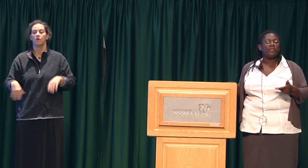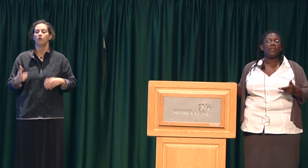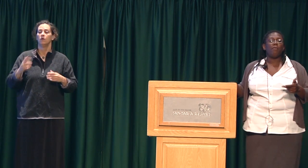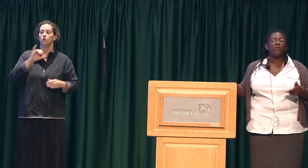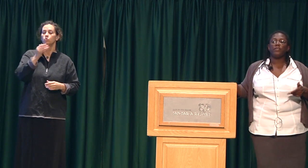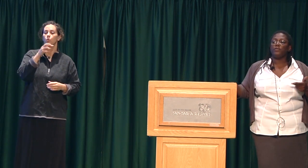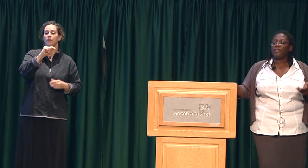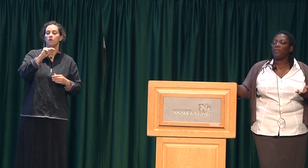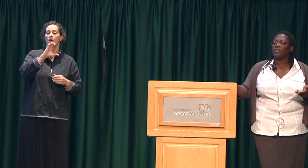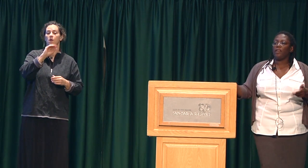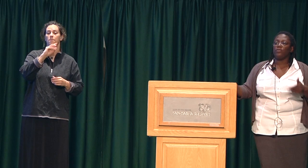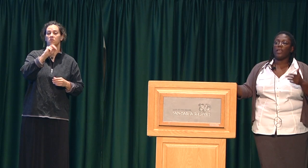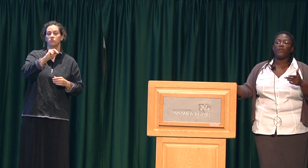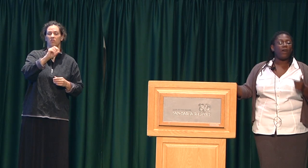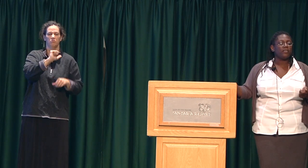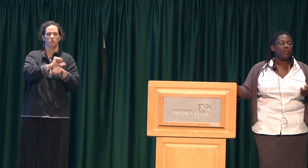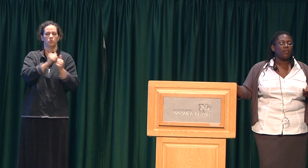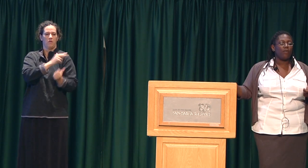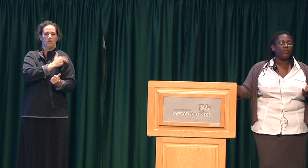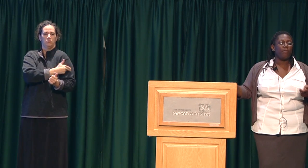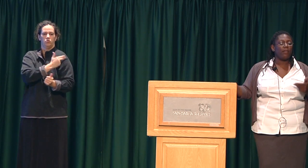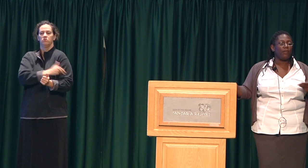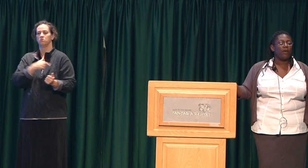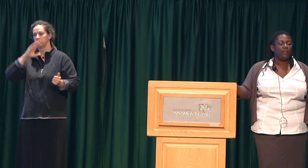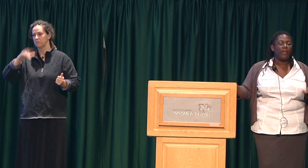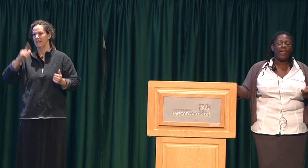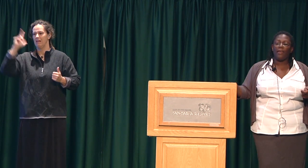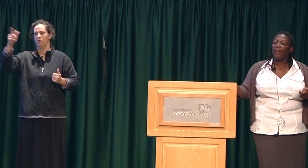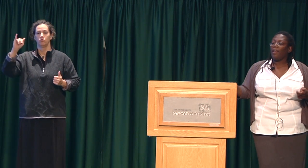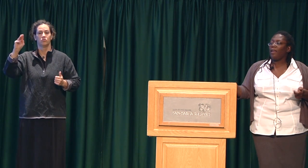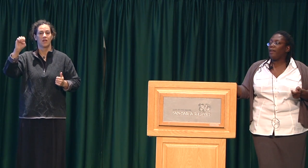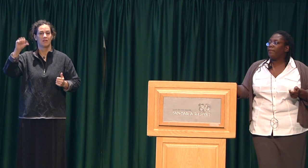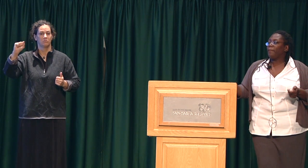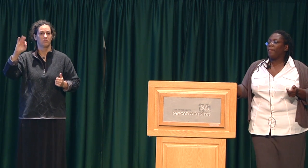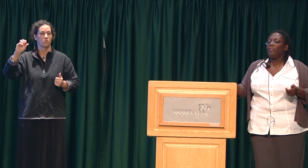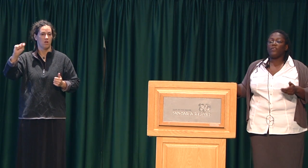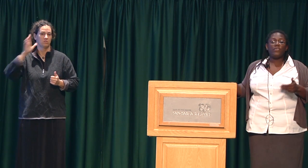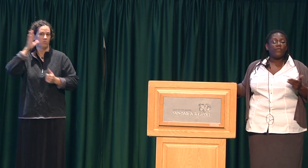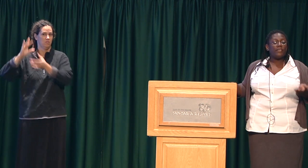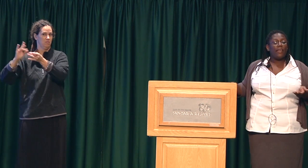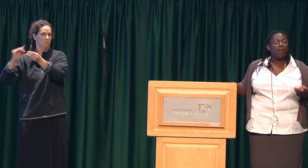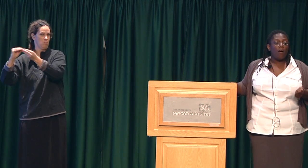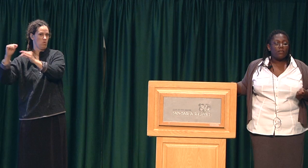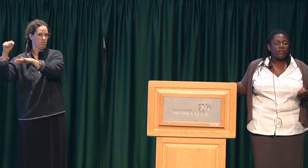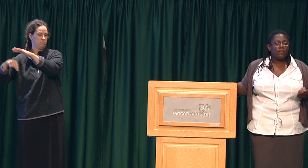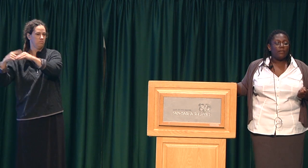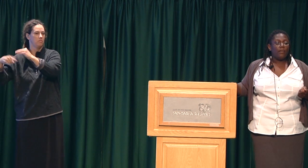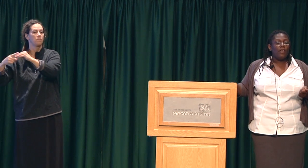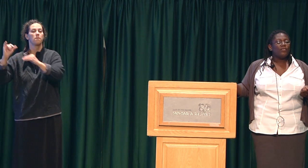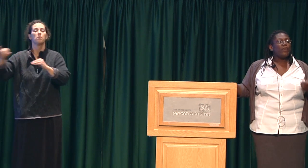have recently come out with some new standards that I know James Frost is going to talk with you about later on in the day. There's different state